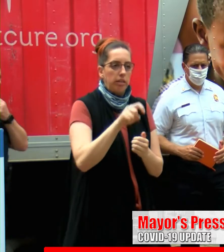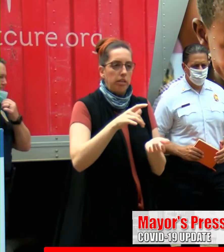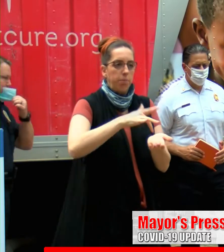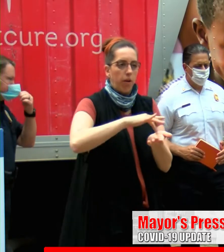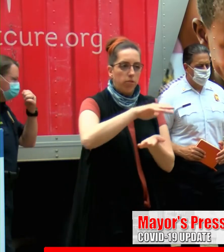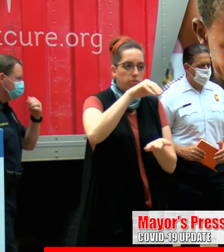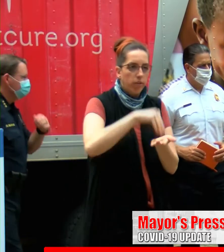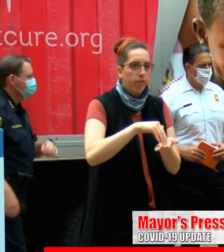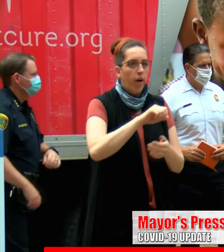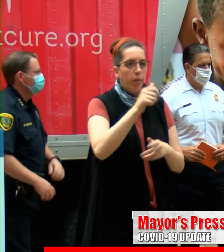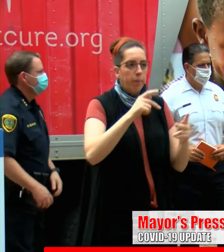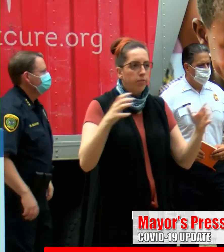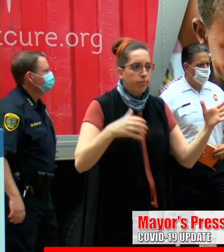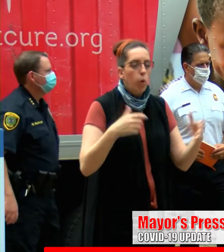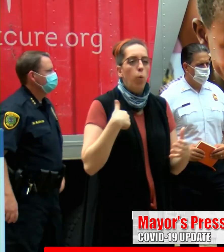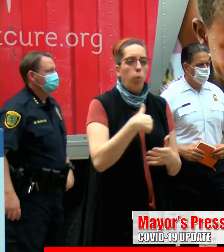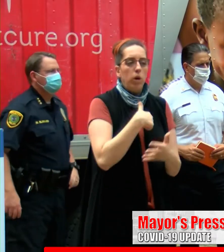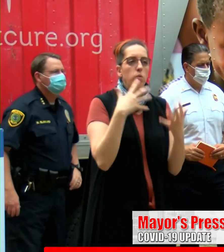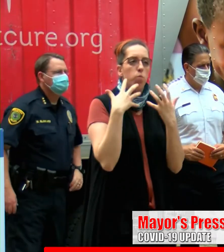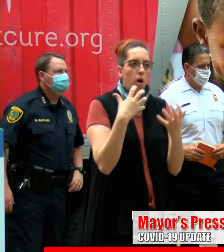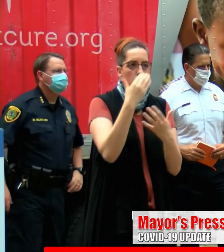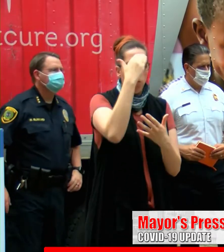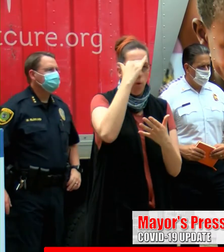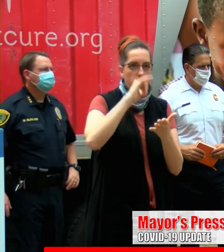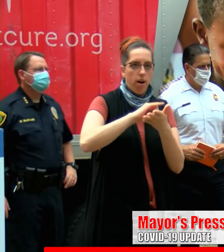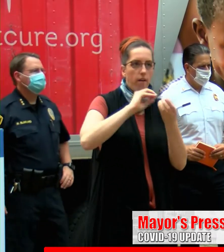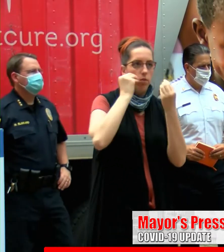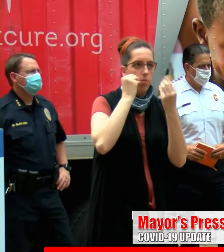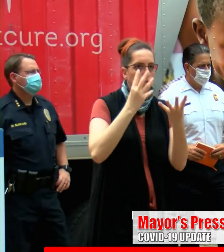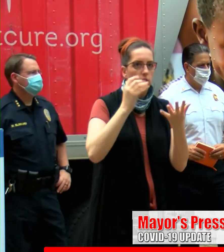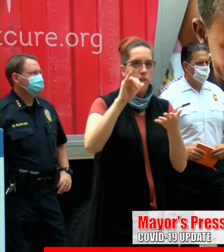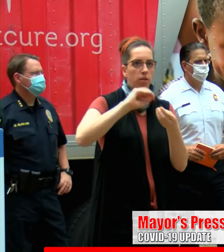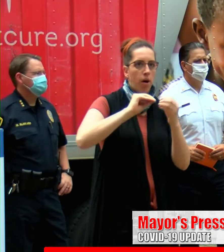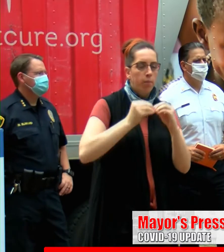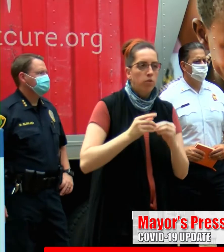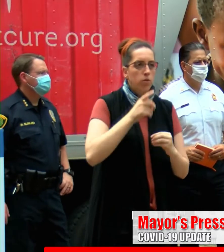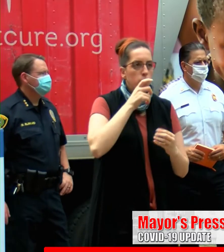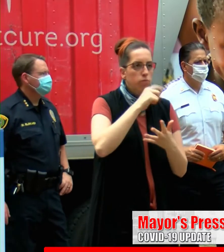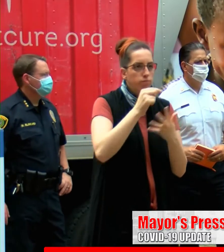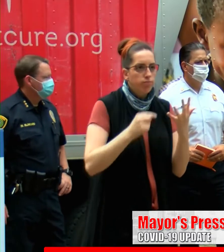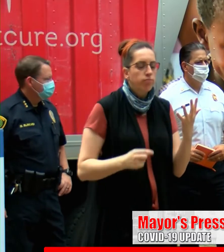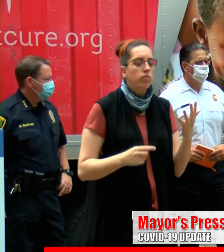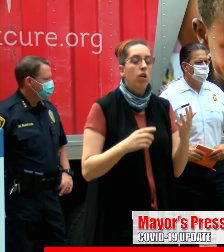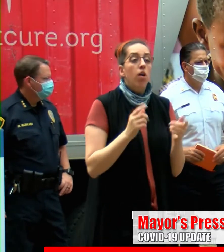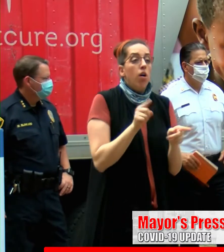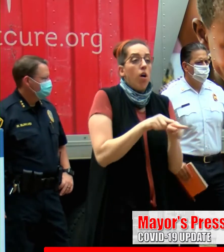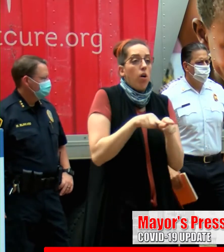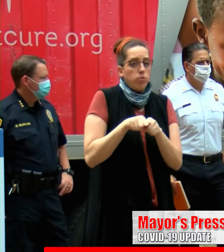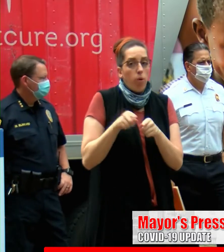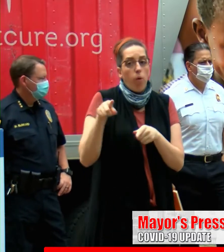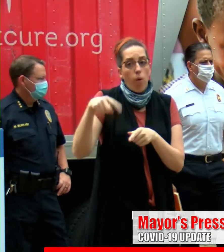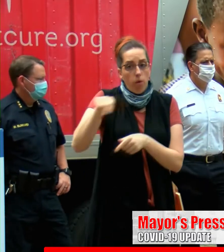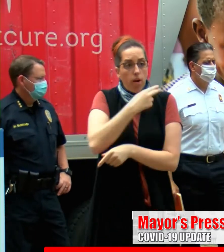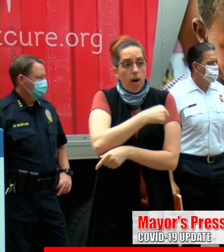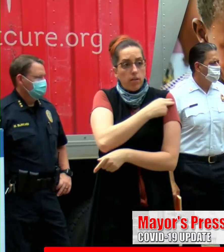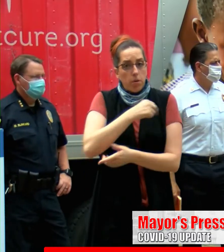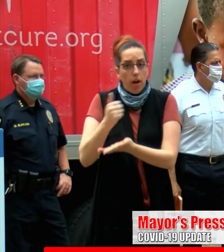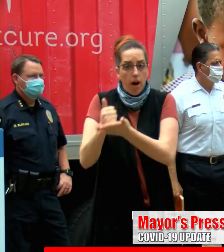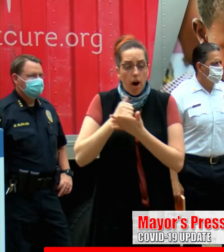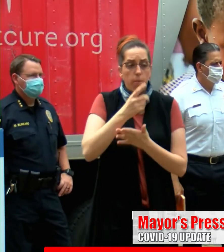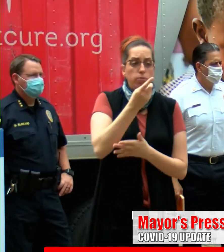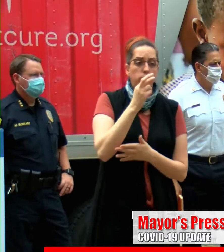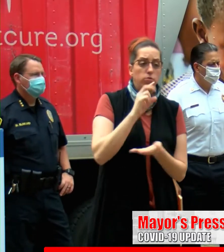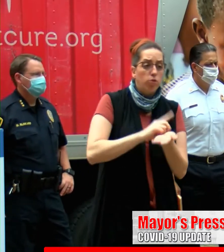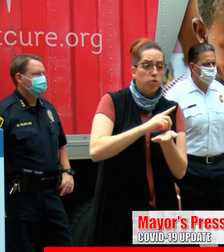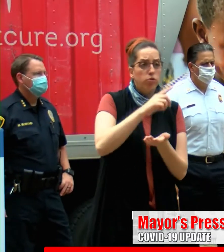and with others. We want to get this information as granular as possible. We also, with the help of the medical center, the hospitals, Dr. Purse, Dr.